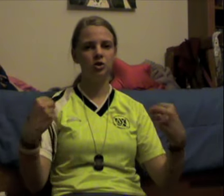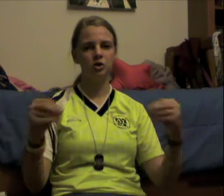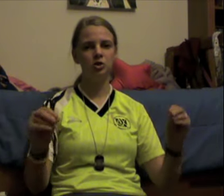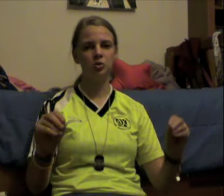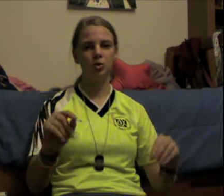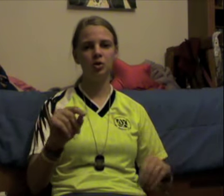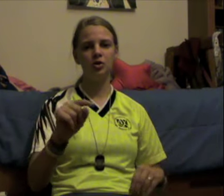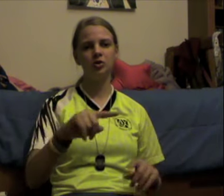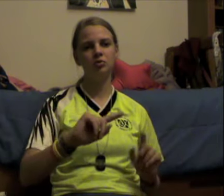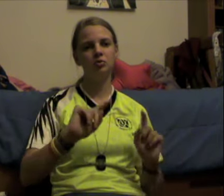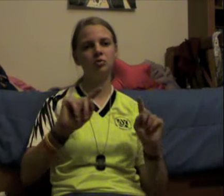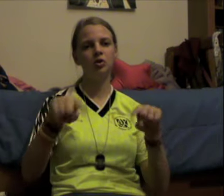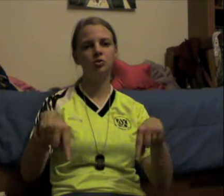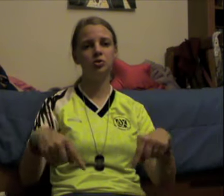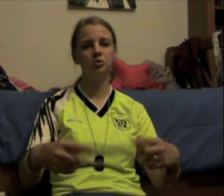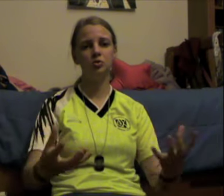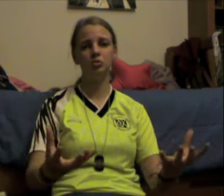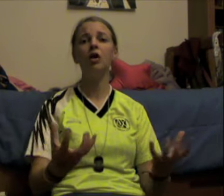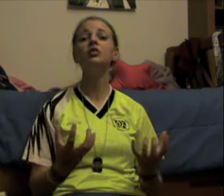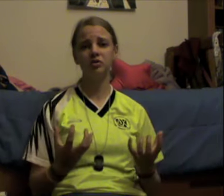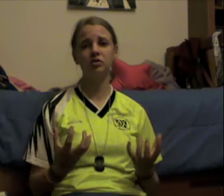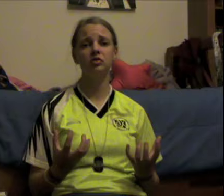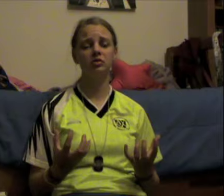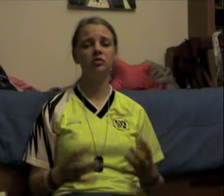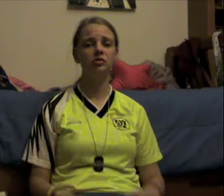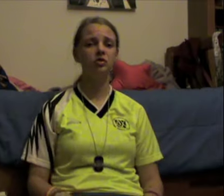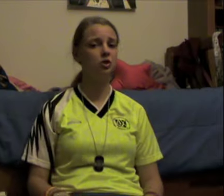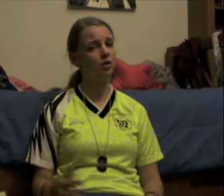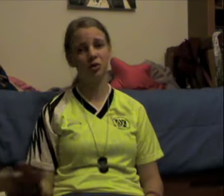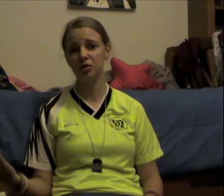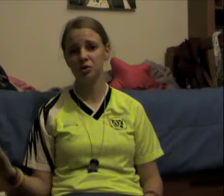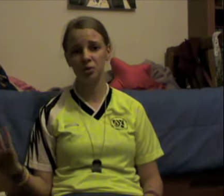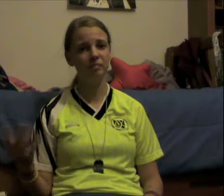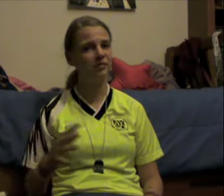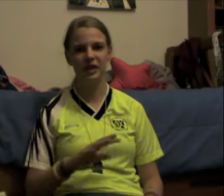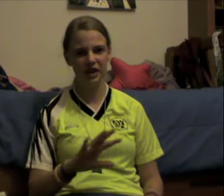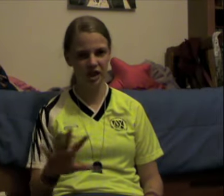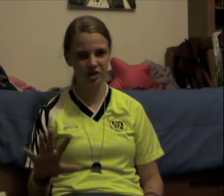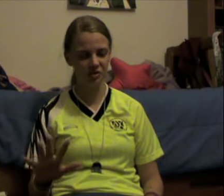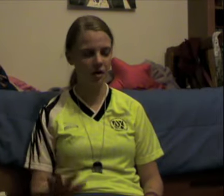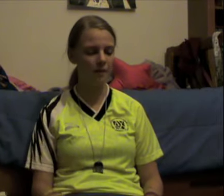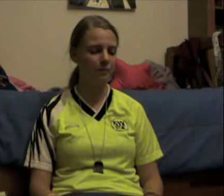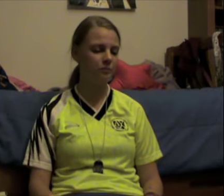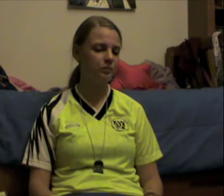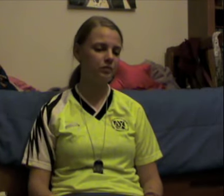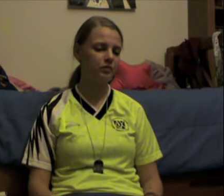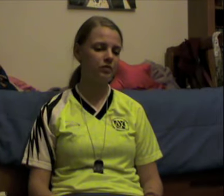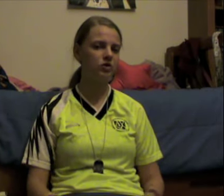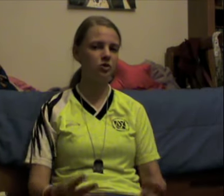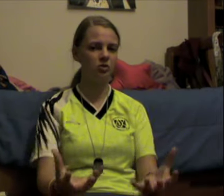Like, store you go to want. Do you want to go to the store in English? Um. So.